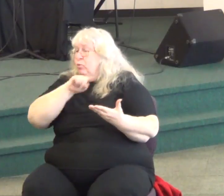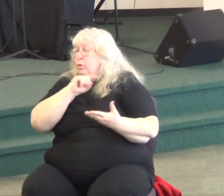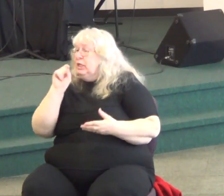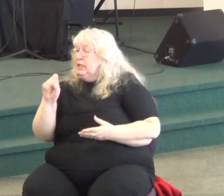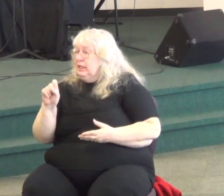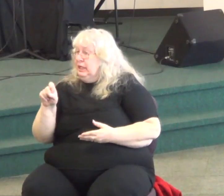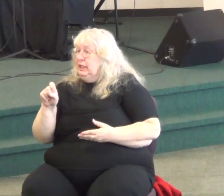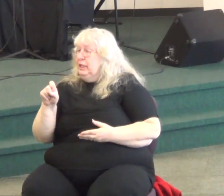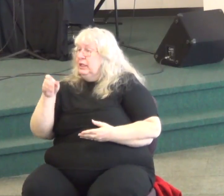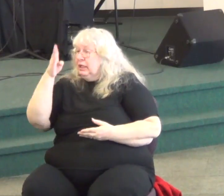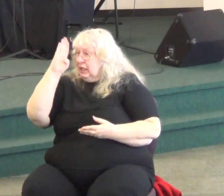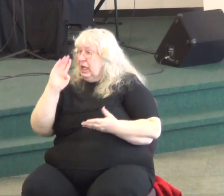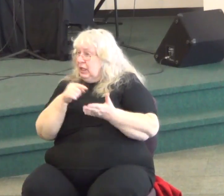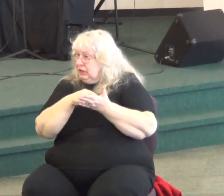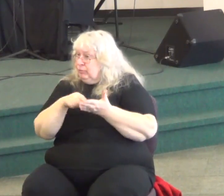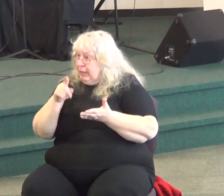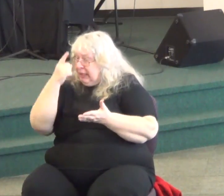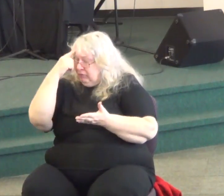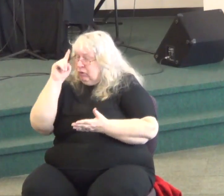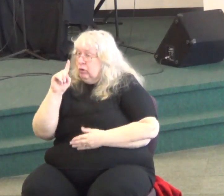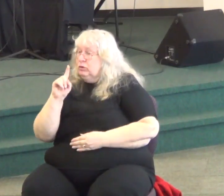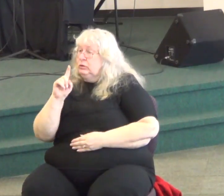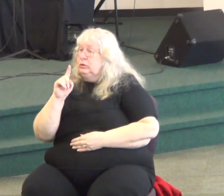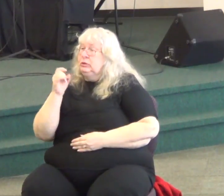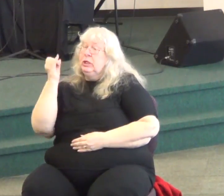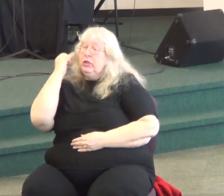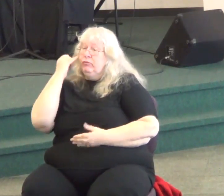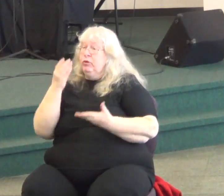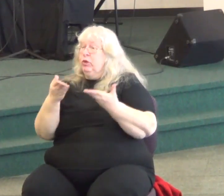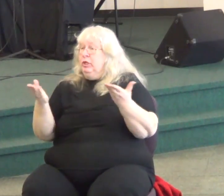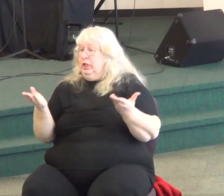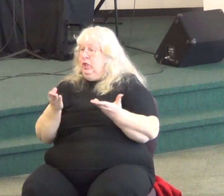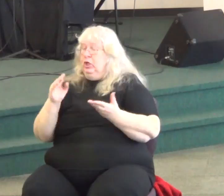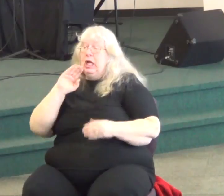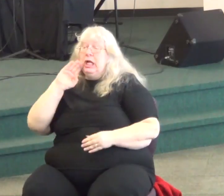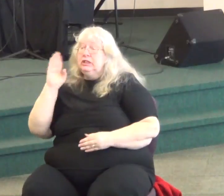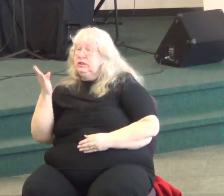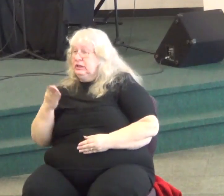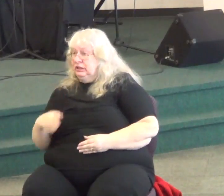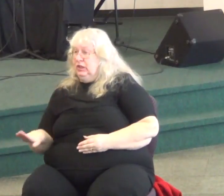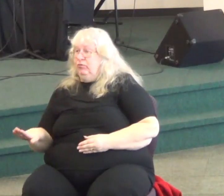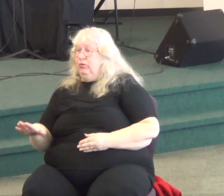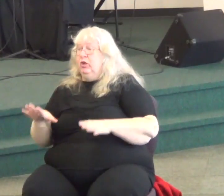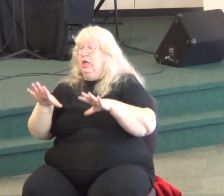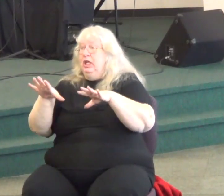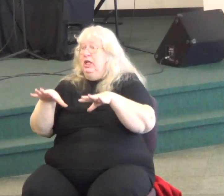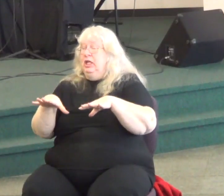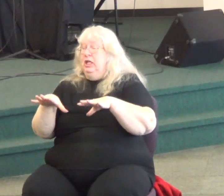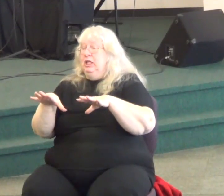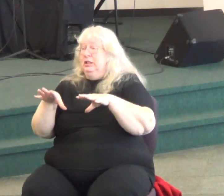If you're here this morning and you've never accepted Jesus, I want you not to leave here